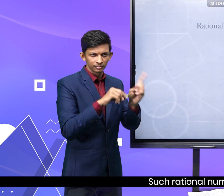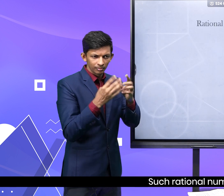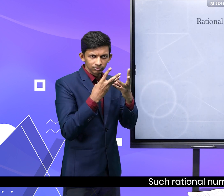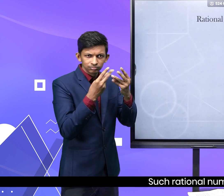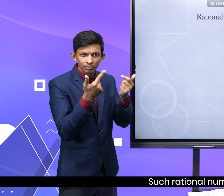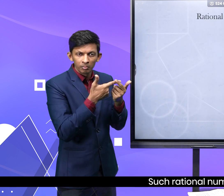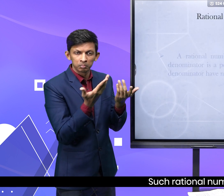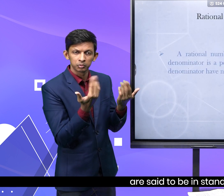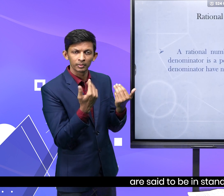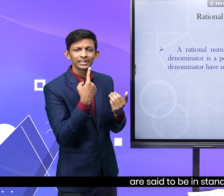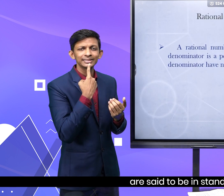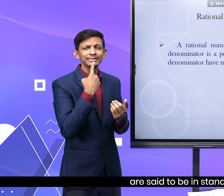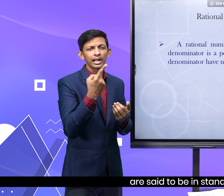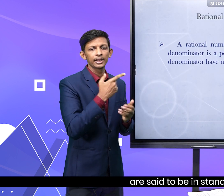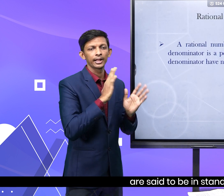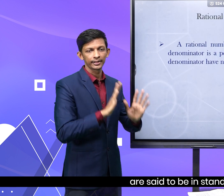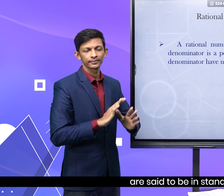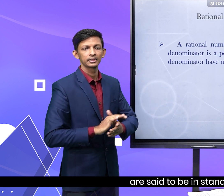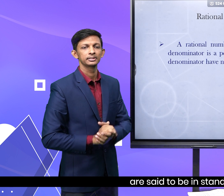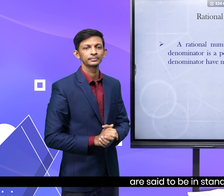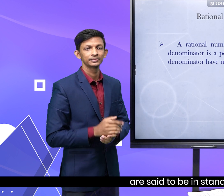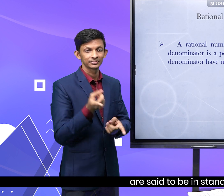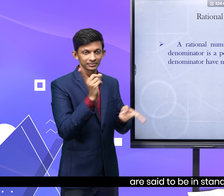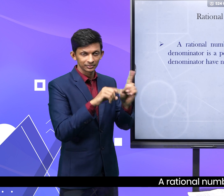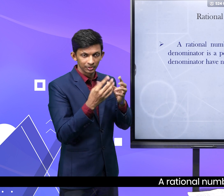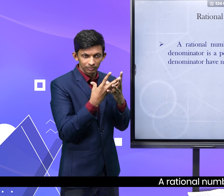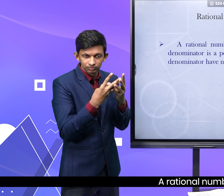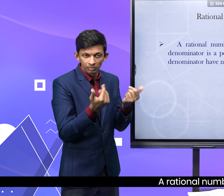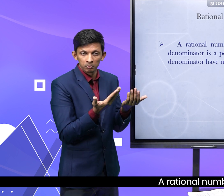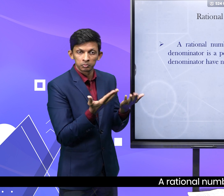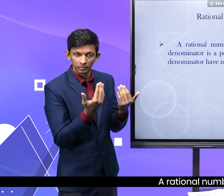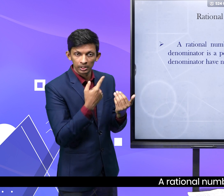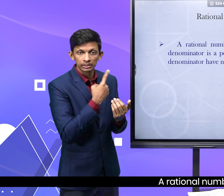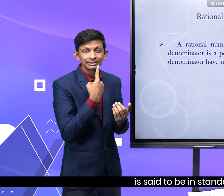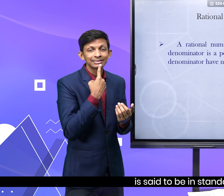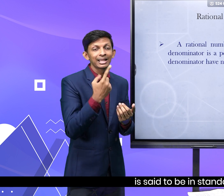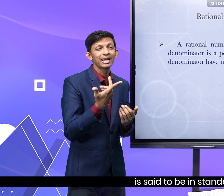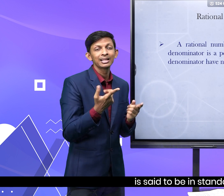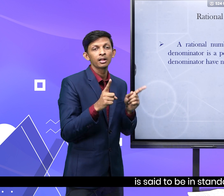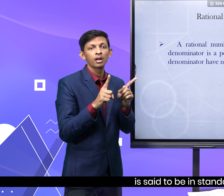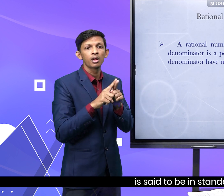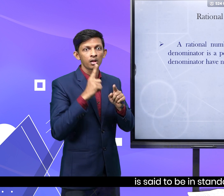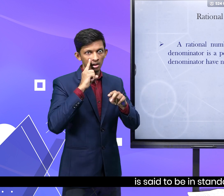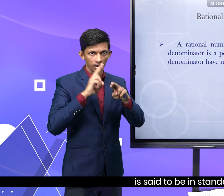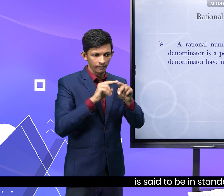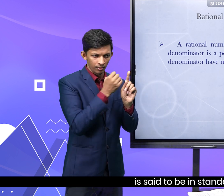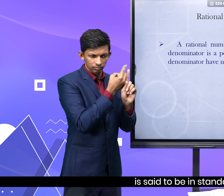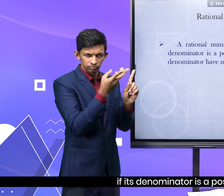Such rational numbers are said to be in standard form. A rational number is said to be in standard form if